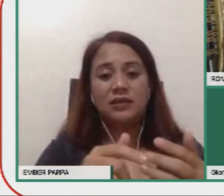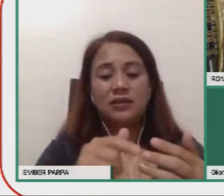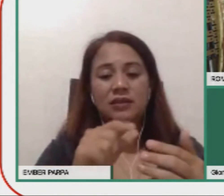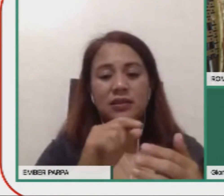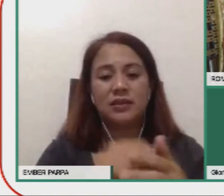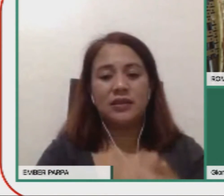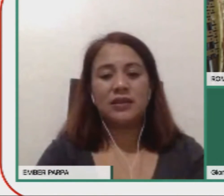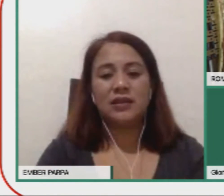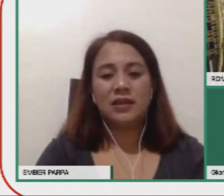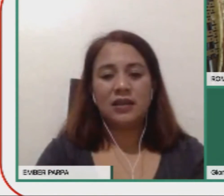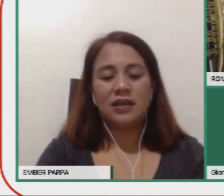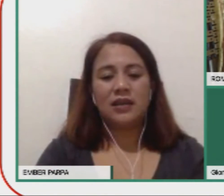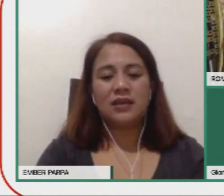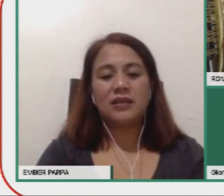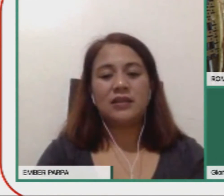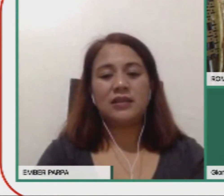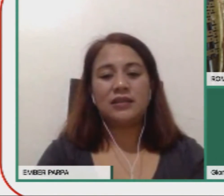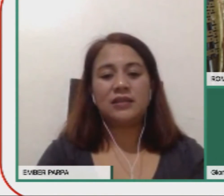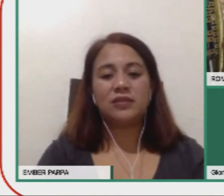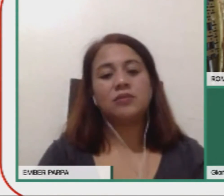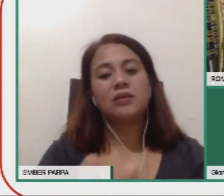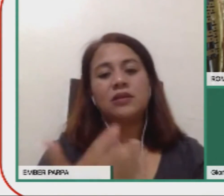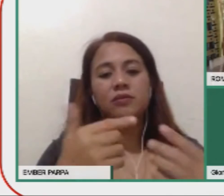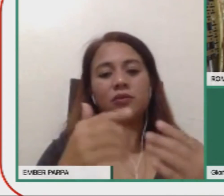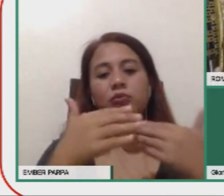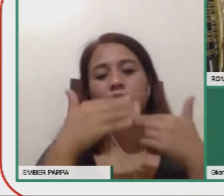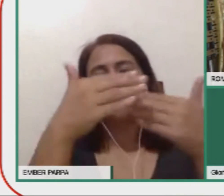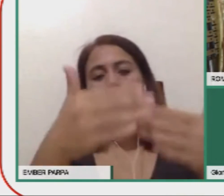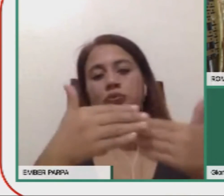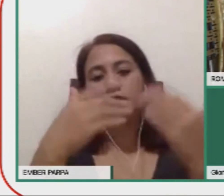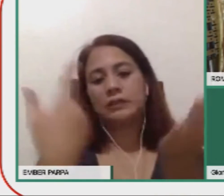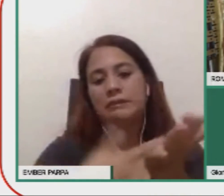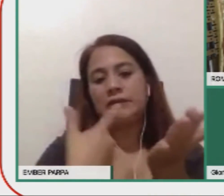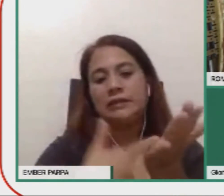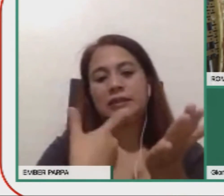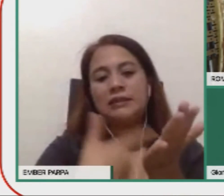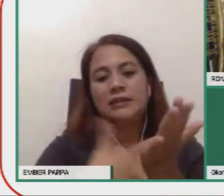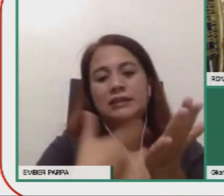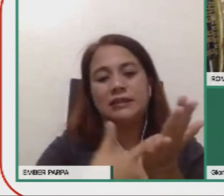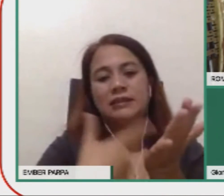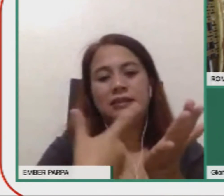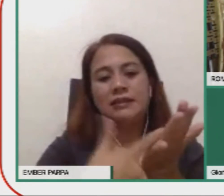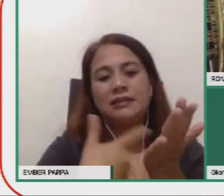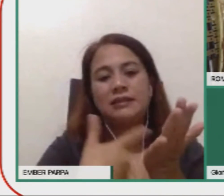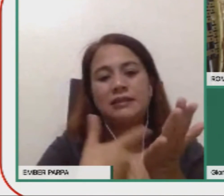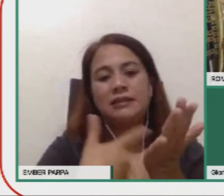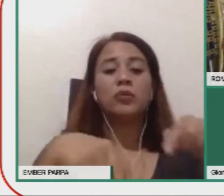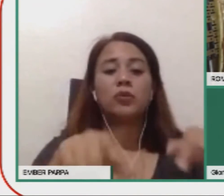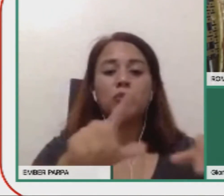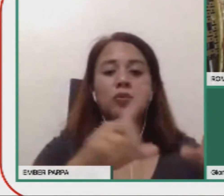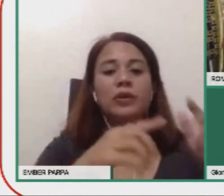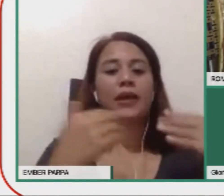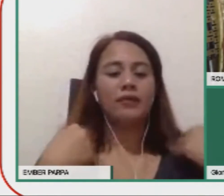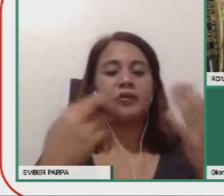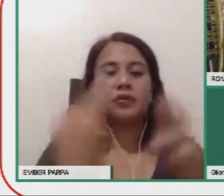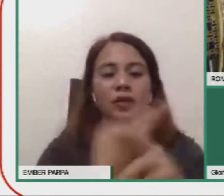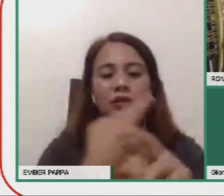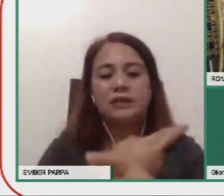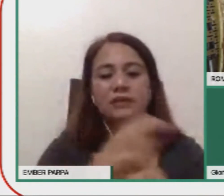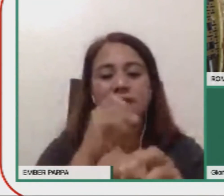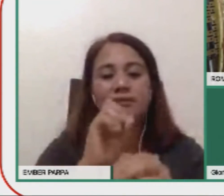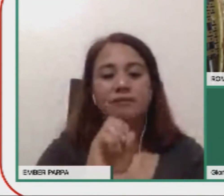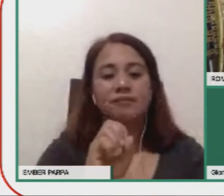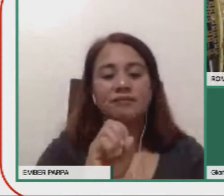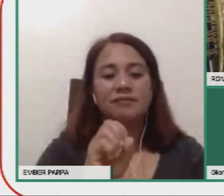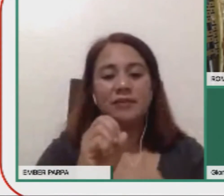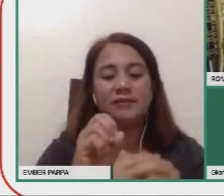anything? continuing. This is going to be a continuous dialogue. Okay? Nawala si Rom. Yeah, we will have a regular broadcast like this.